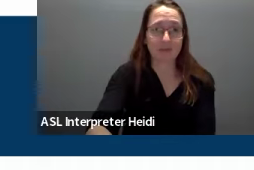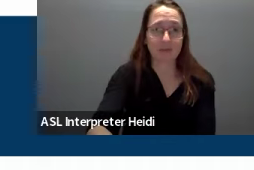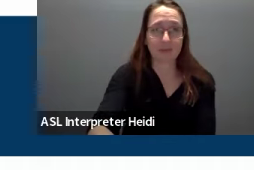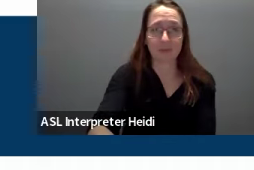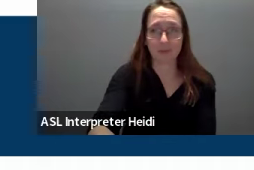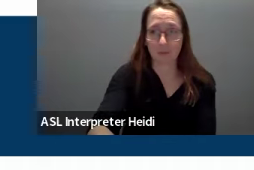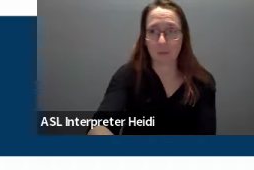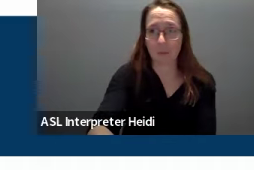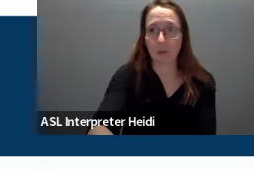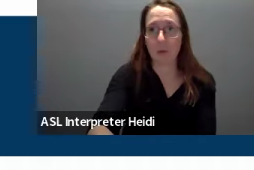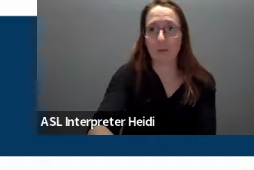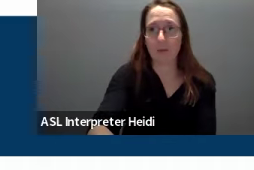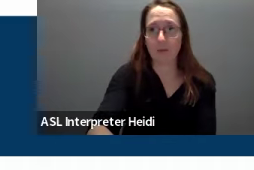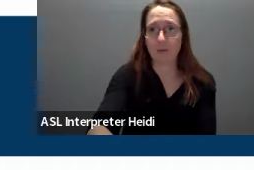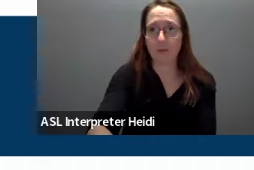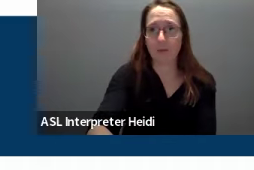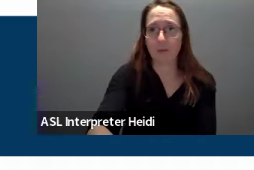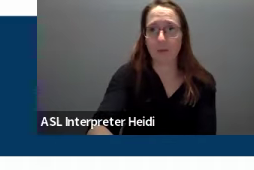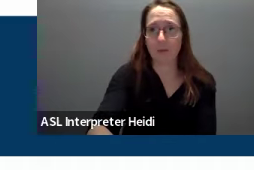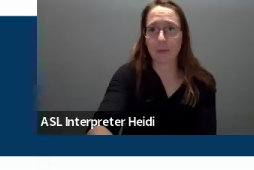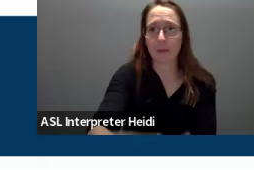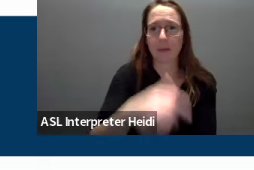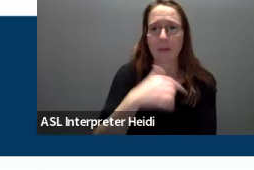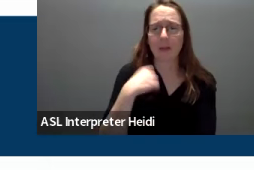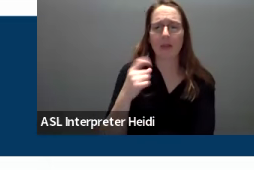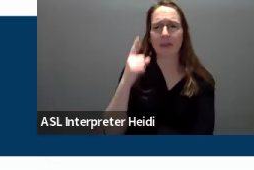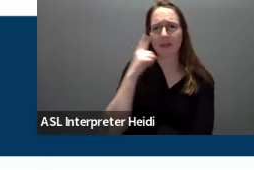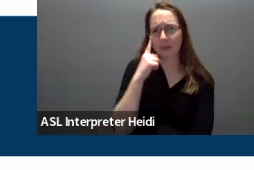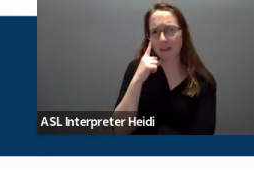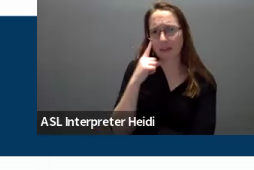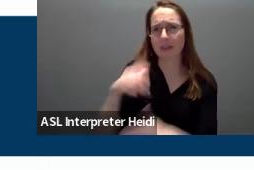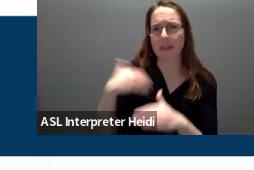All right, so I think the next